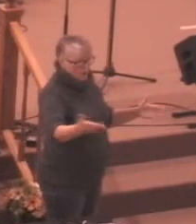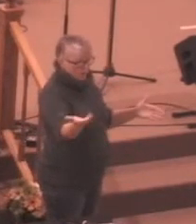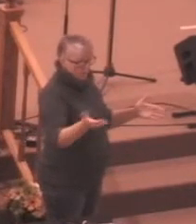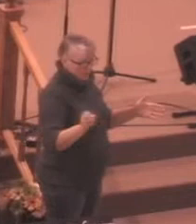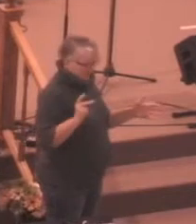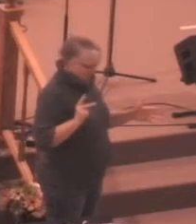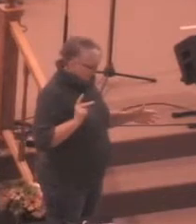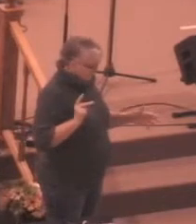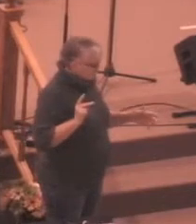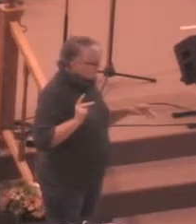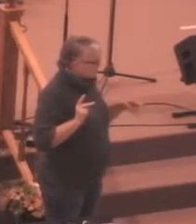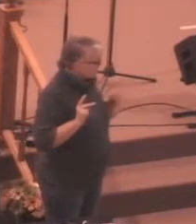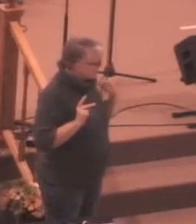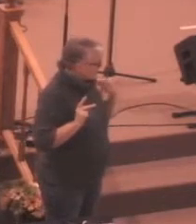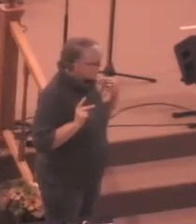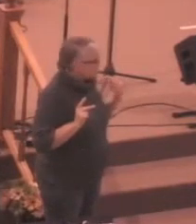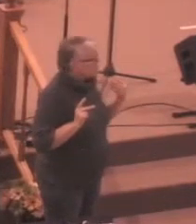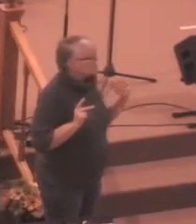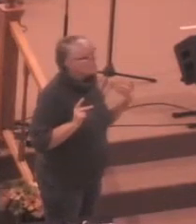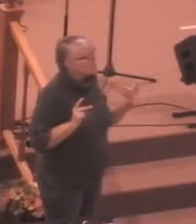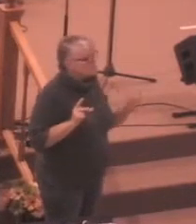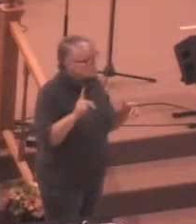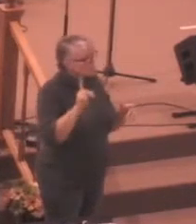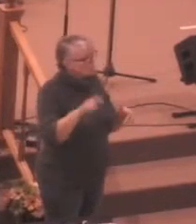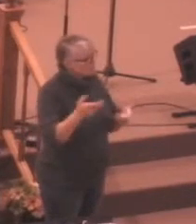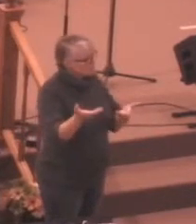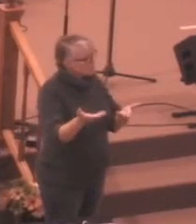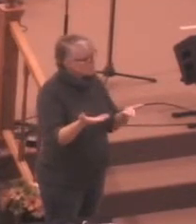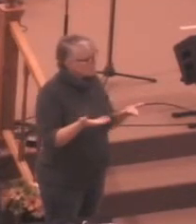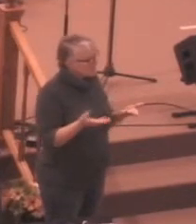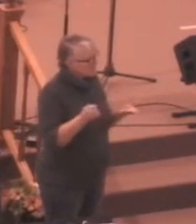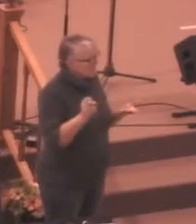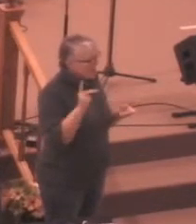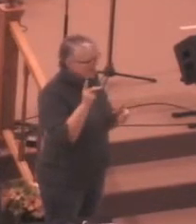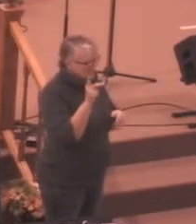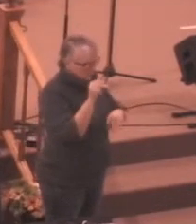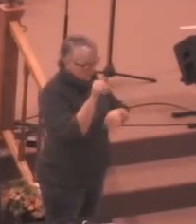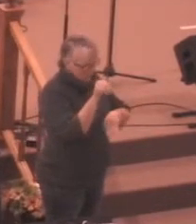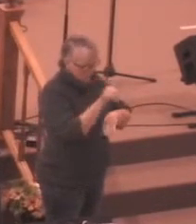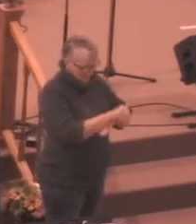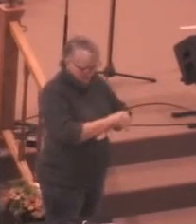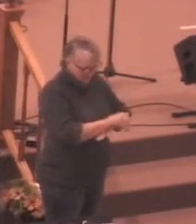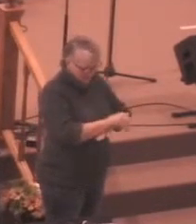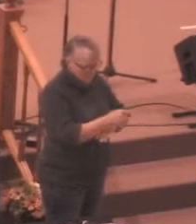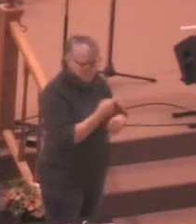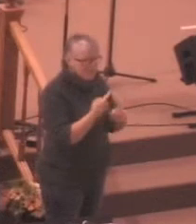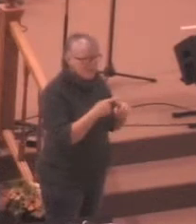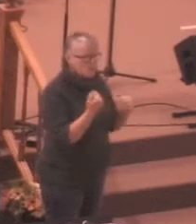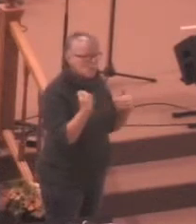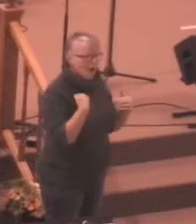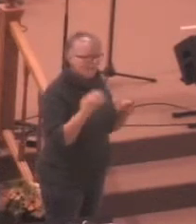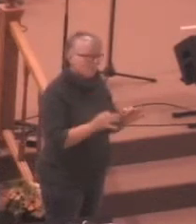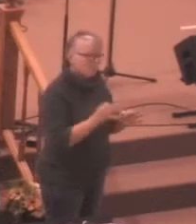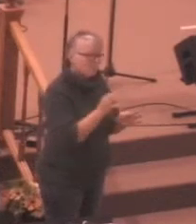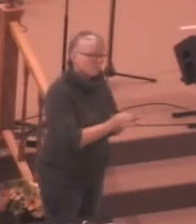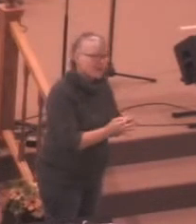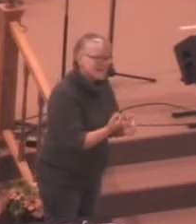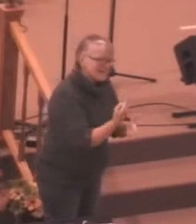Okay, so you're supposed to bring them back tonight, but we're going to give you a break till next week. Okay? So,